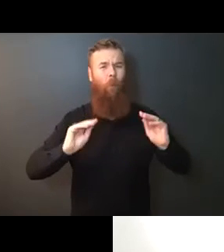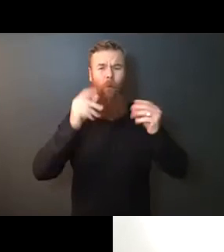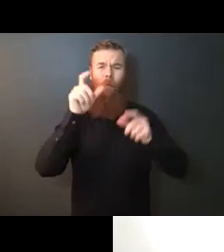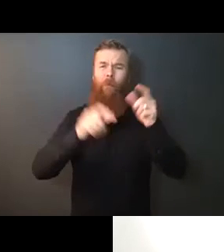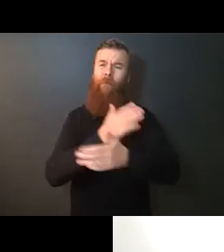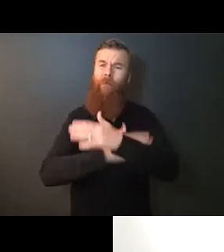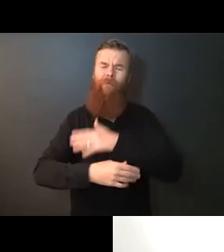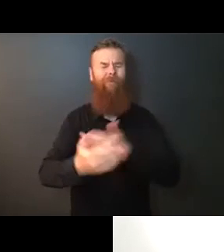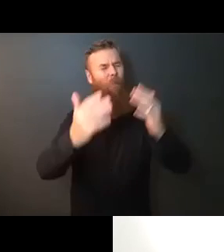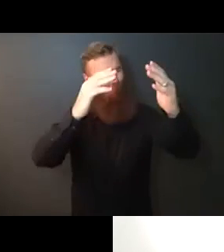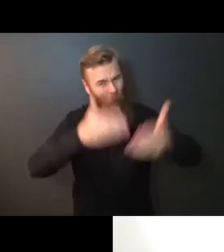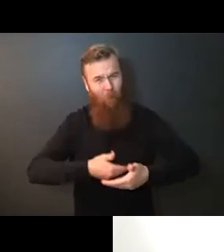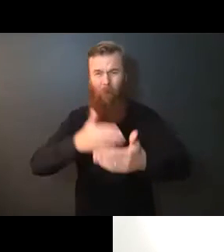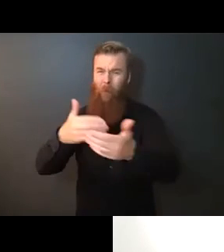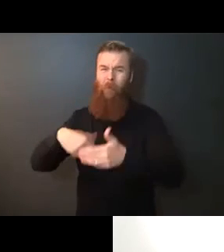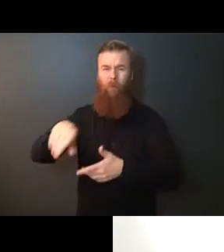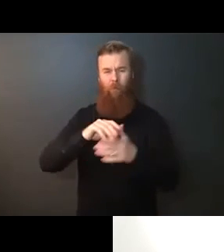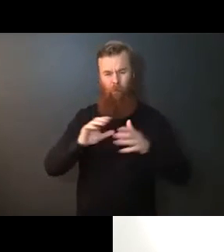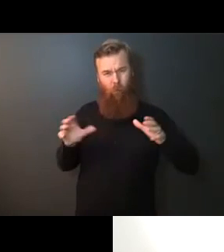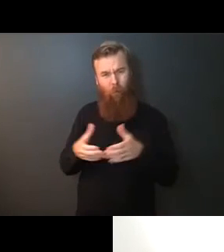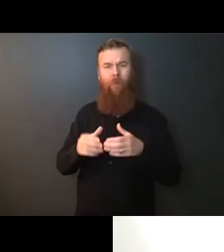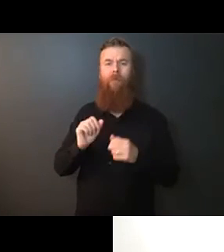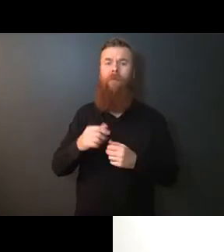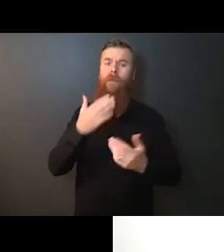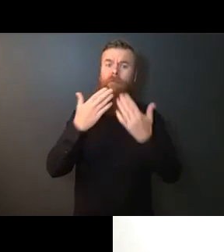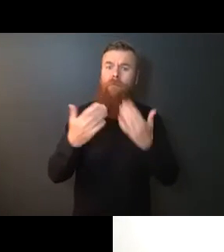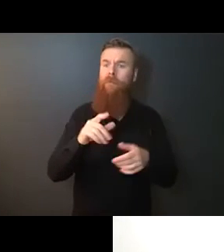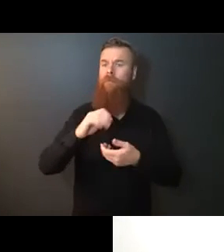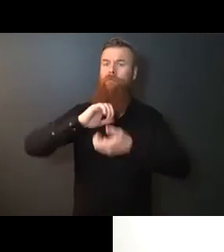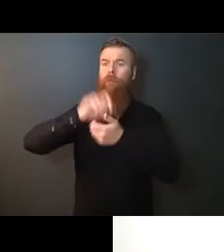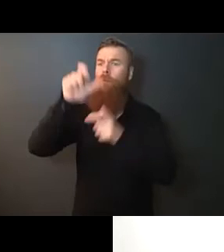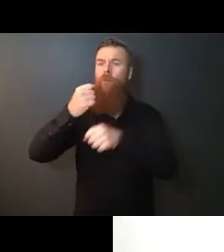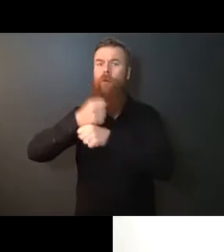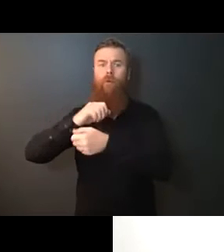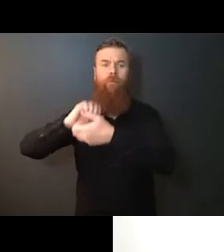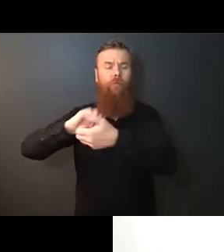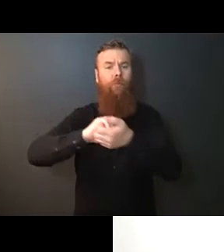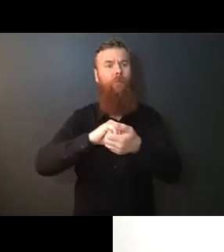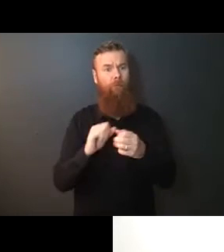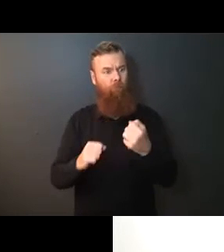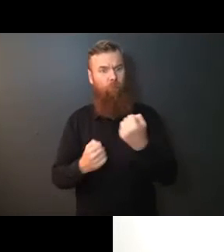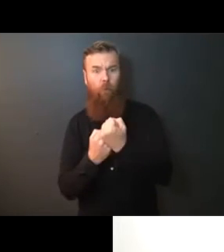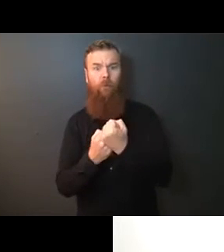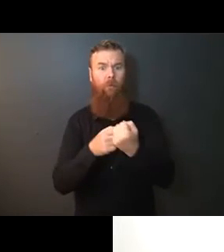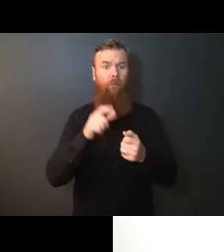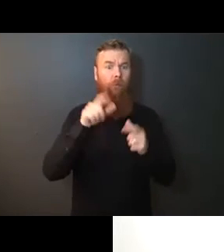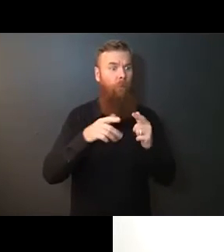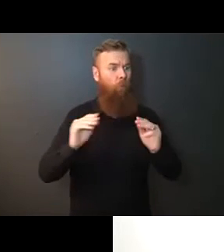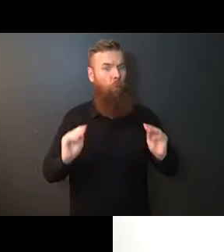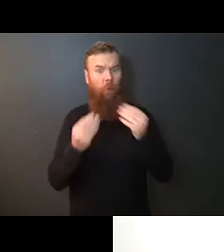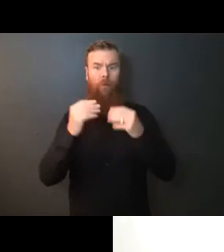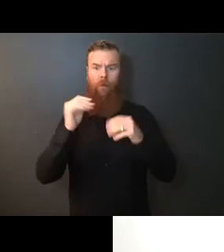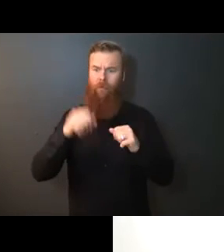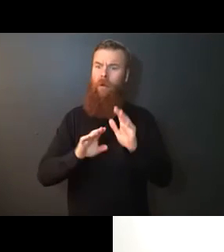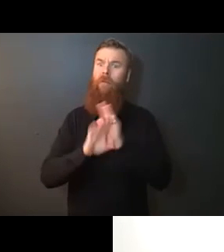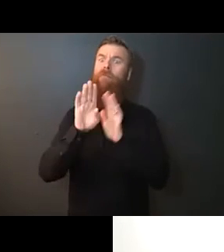maybe stakeholders who would like to support this initiative in terms of capacity building and programs. We are always at your disposal.